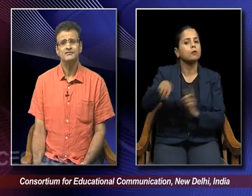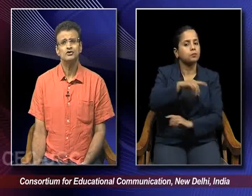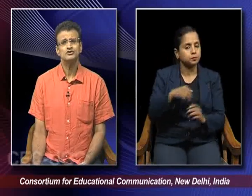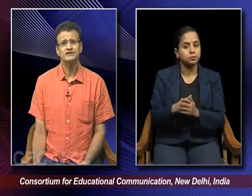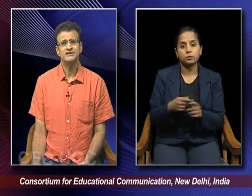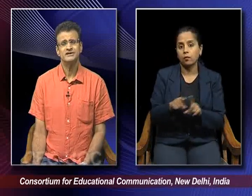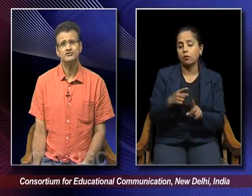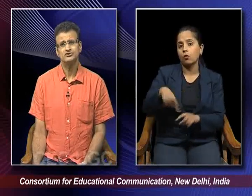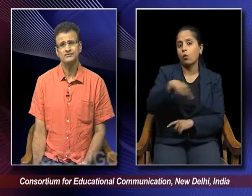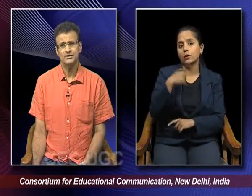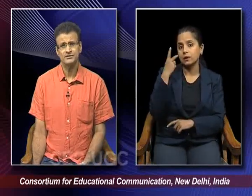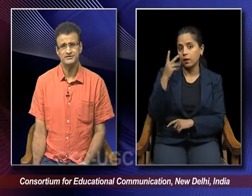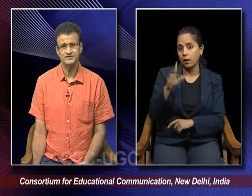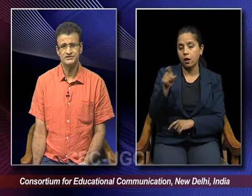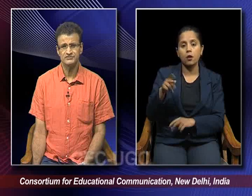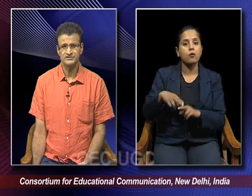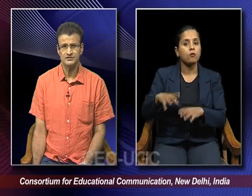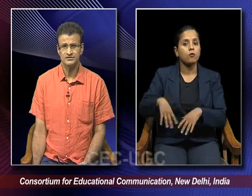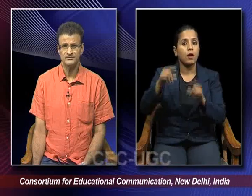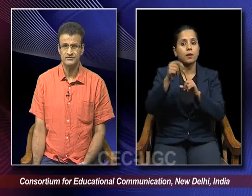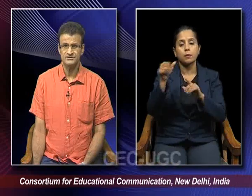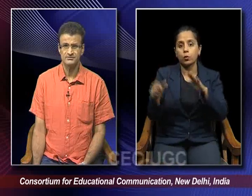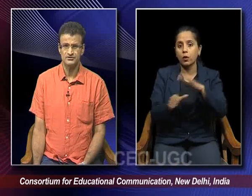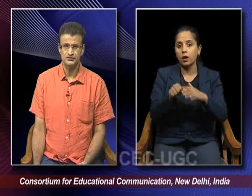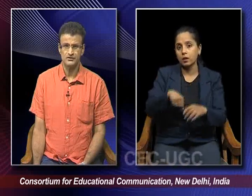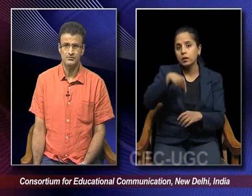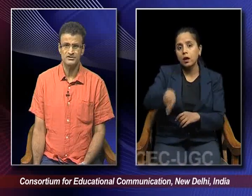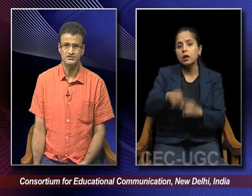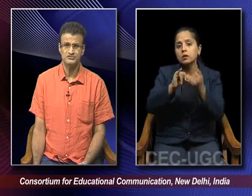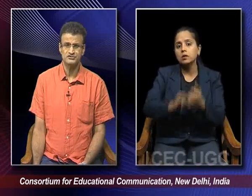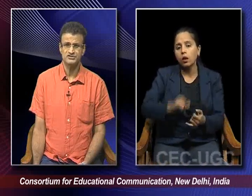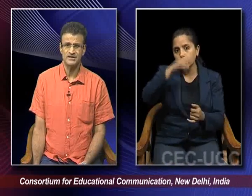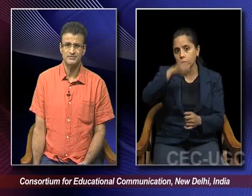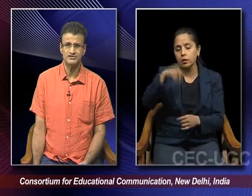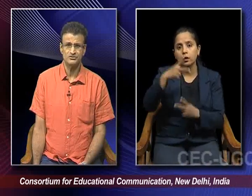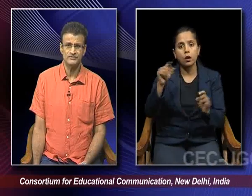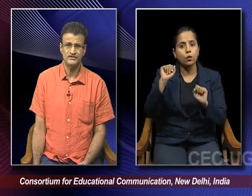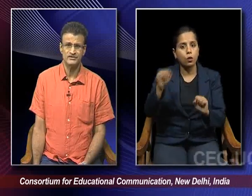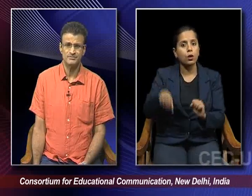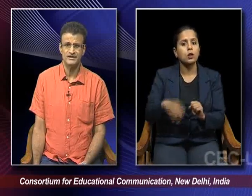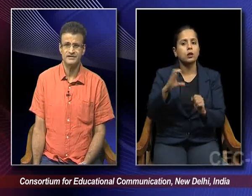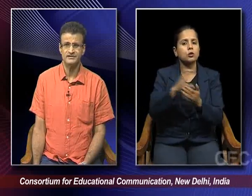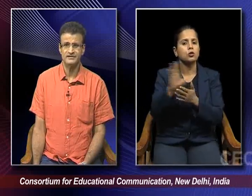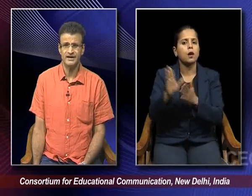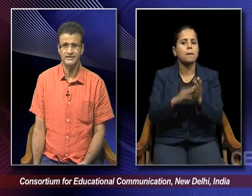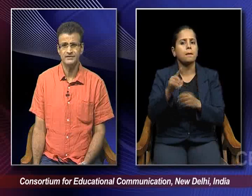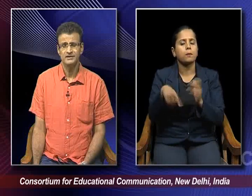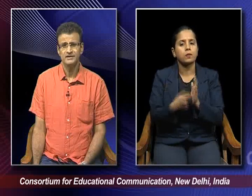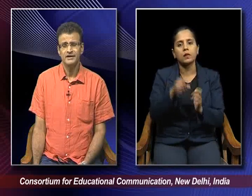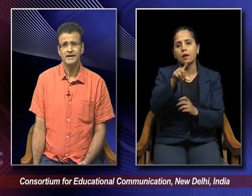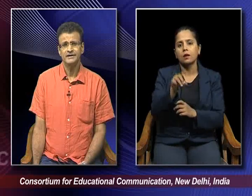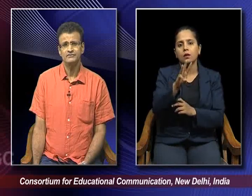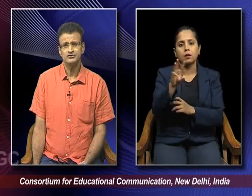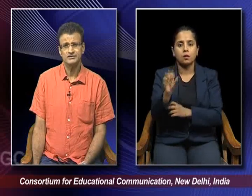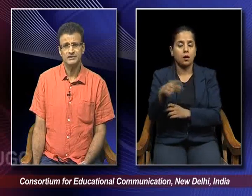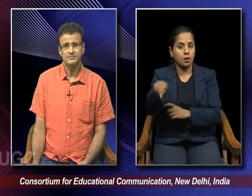we also see that he was the founder president of the South Indian Film Chambers of Commerce, which was established on 15th April 1939,